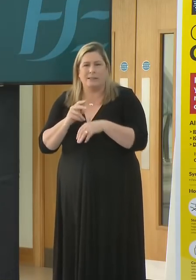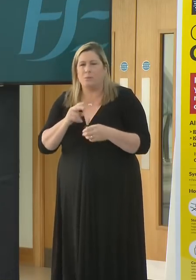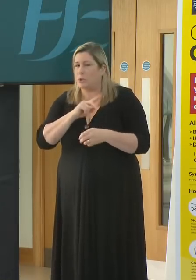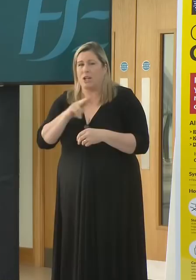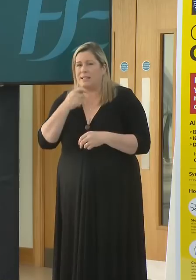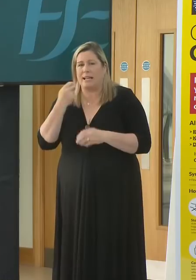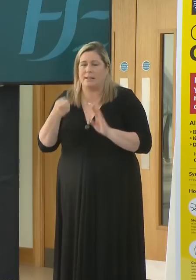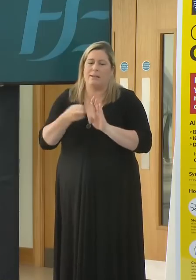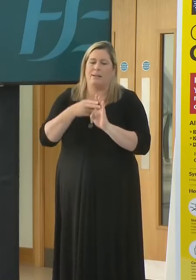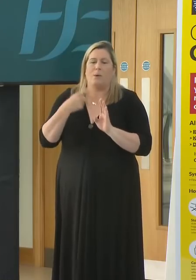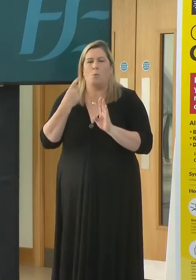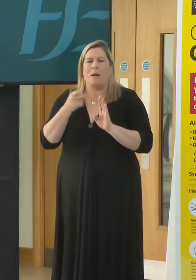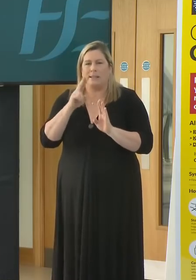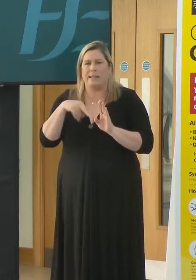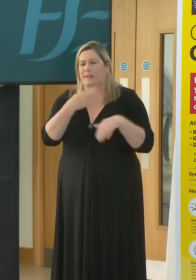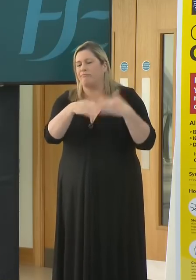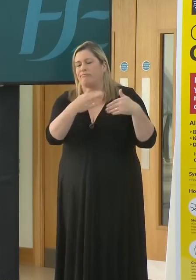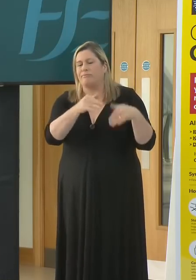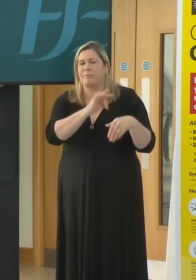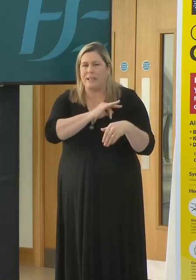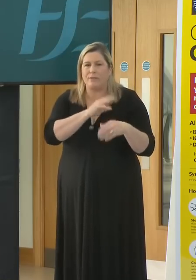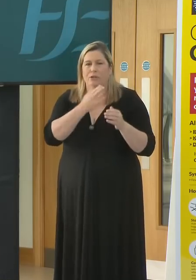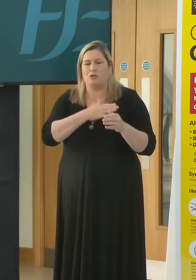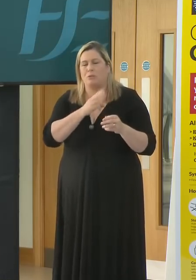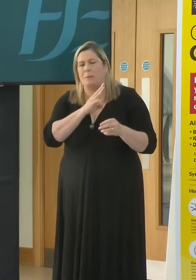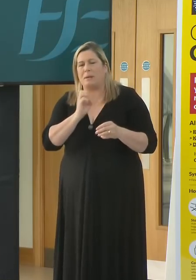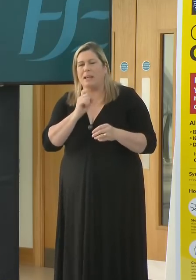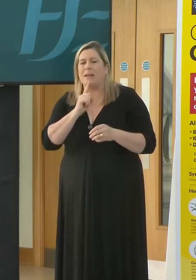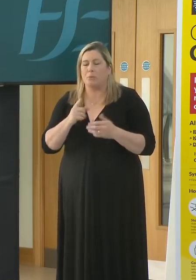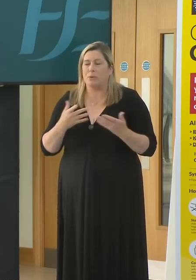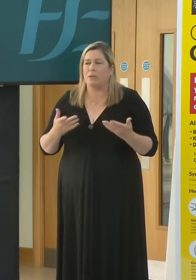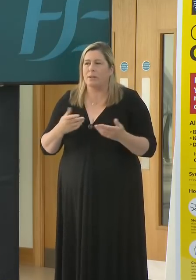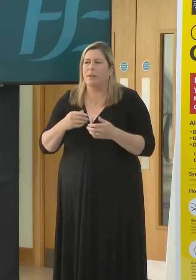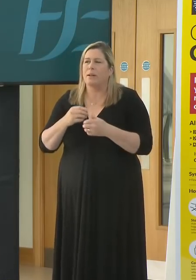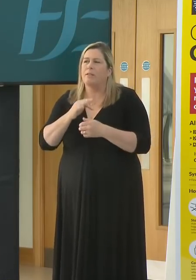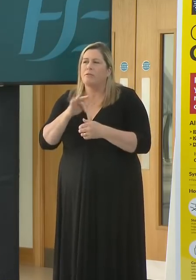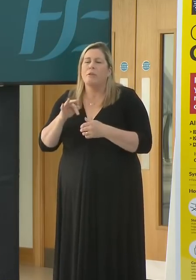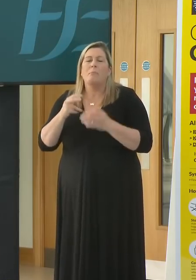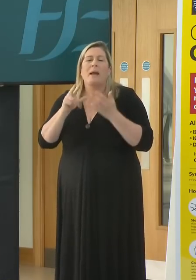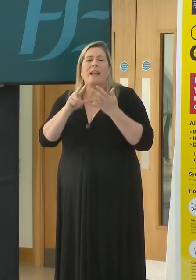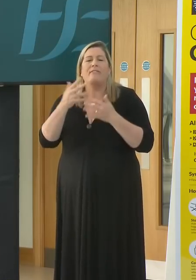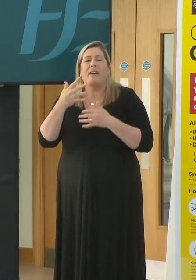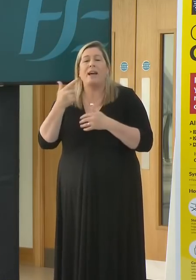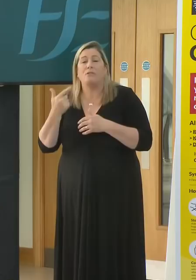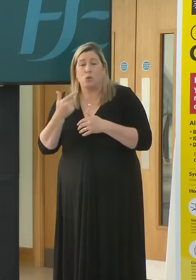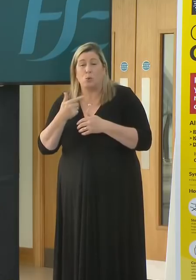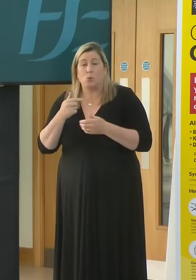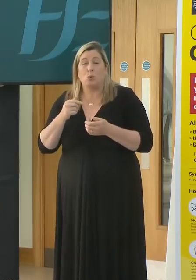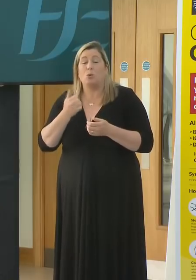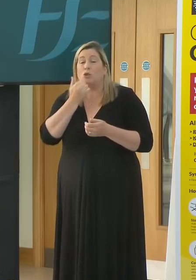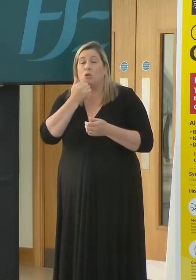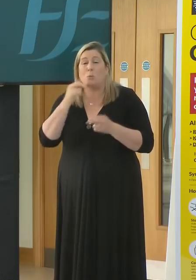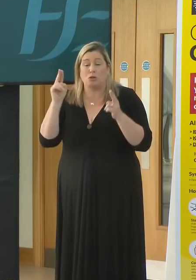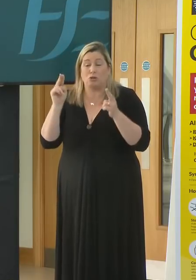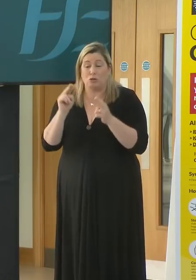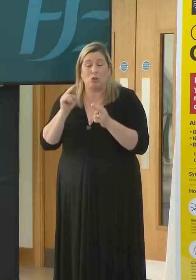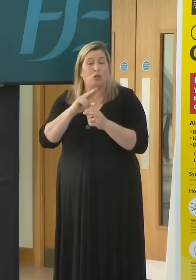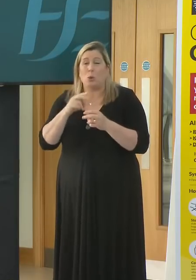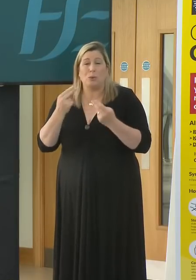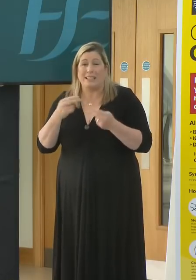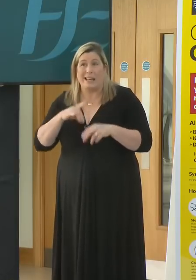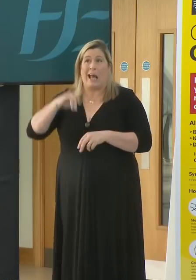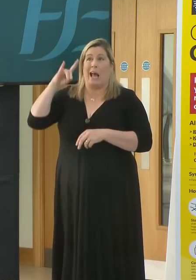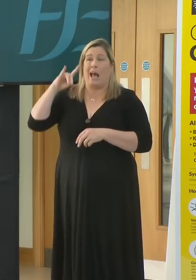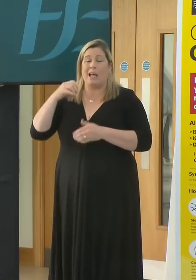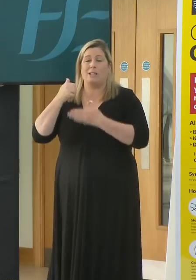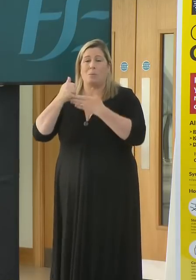So out of the 852, we're moving to a point where there is a much smaller number that are receiving intensive support from us.